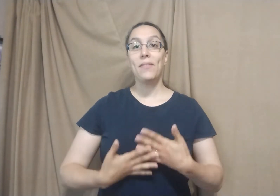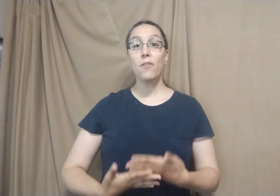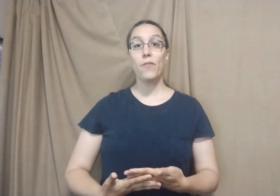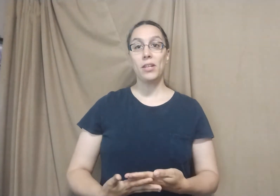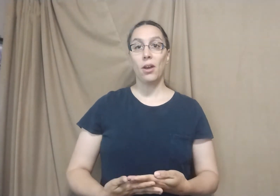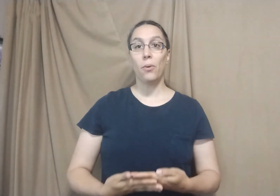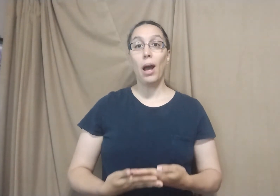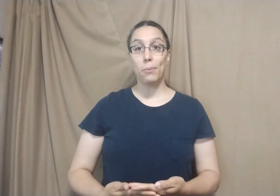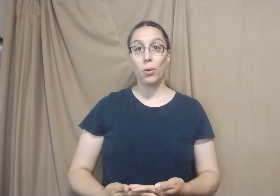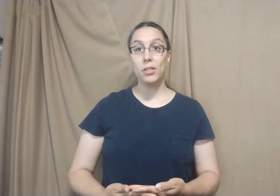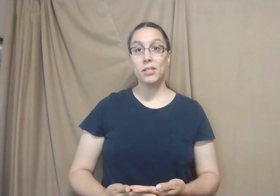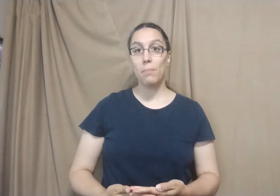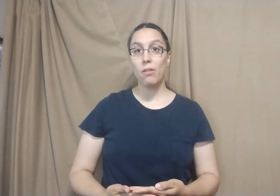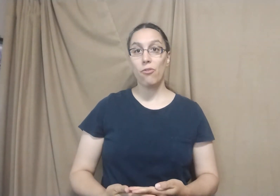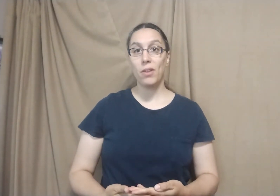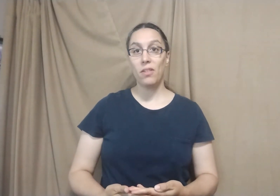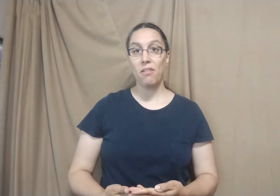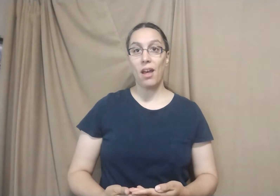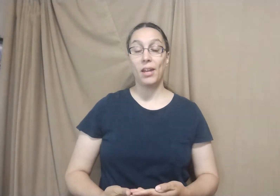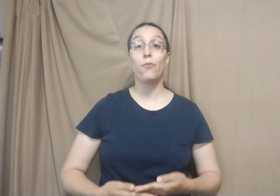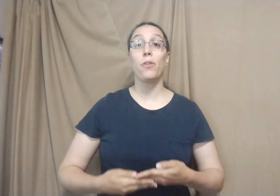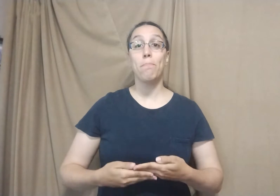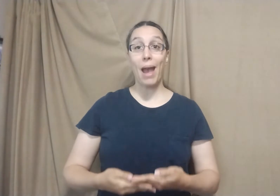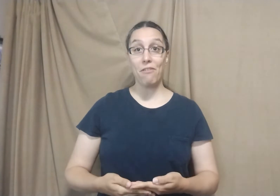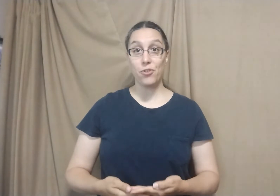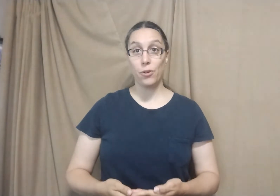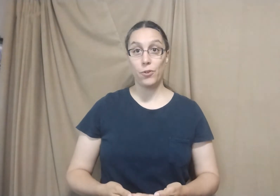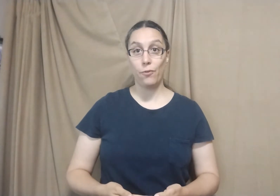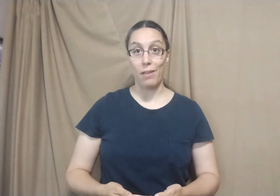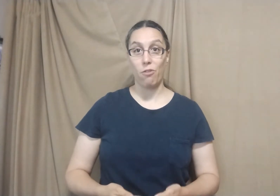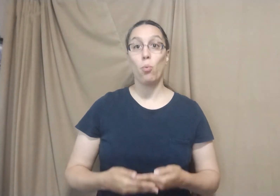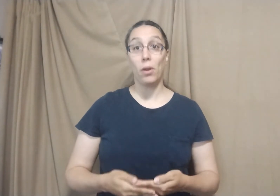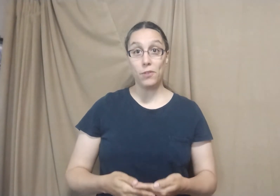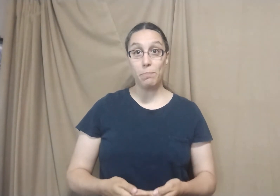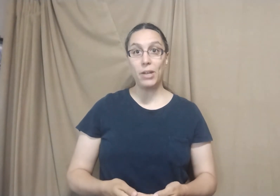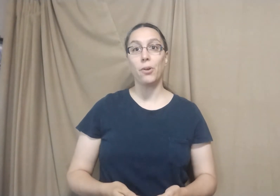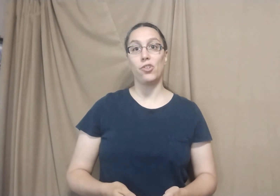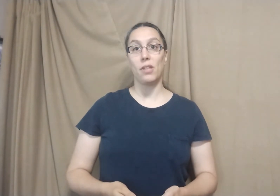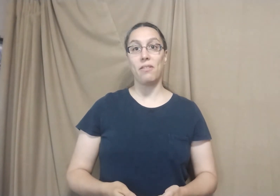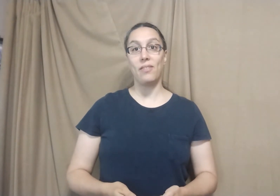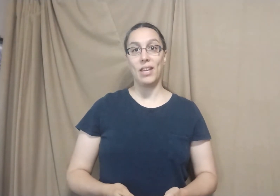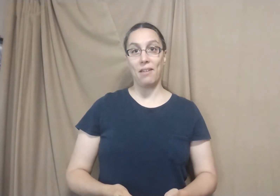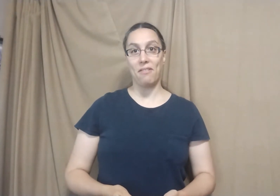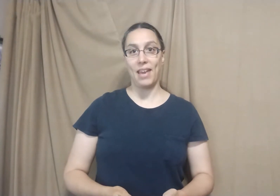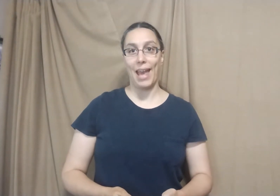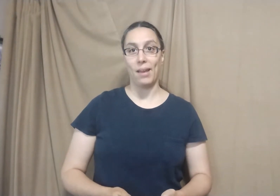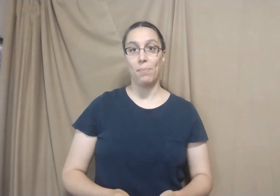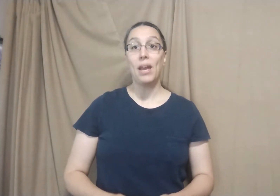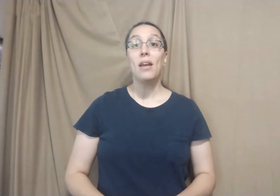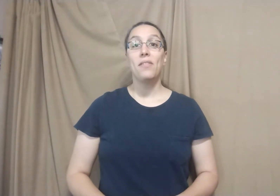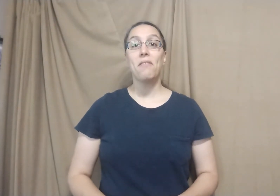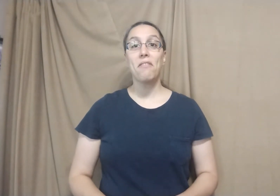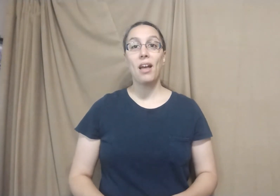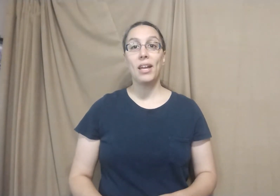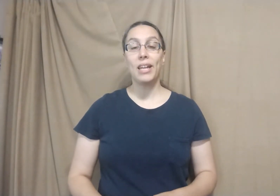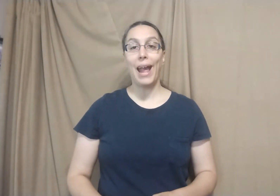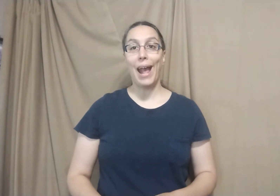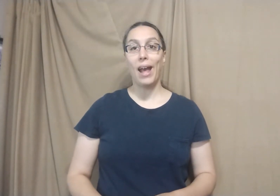In this video, I'm going to demonstrate the sign for the Master of Defense, one of the peerages in the SCA. This sign